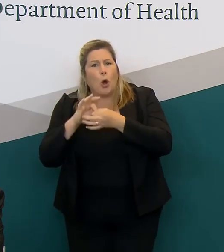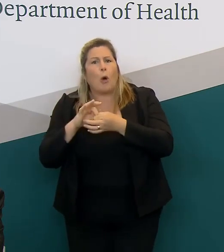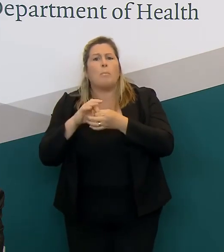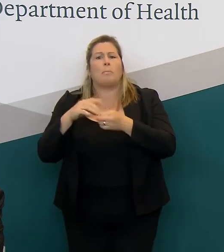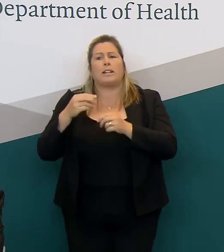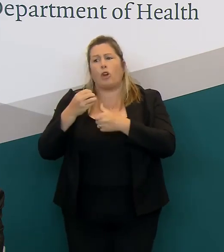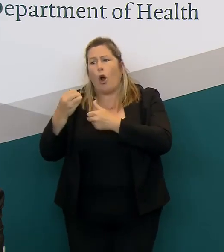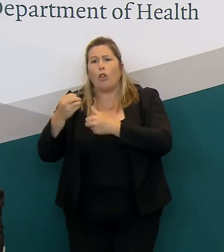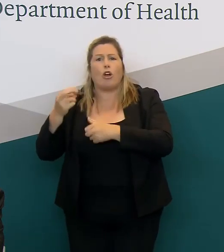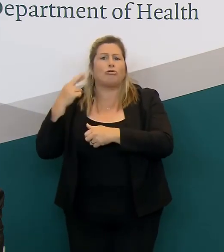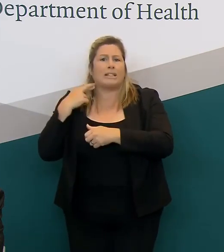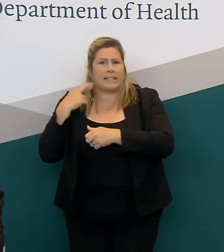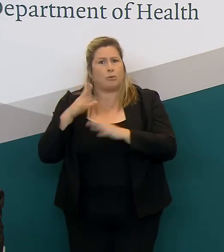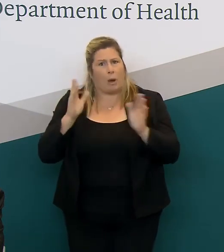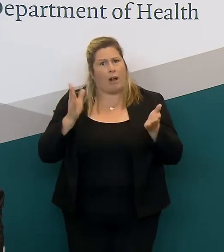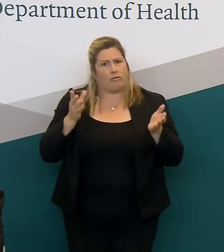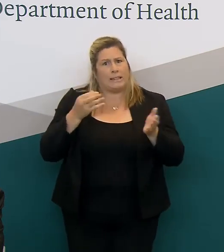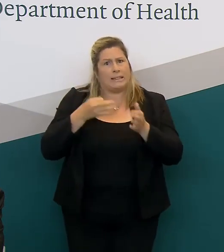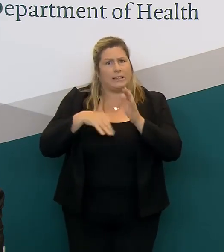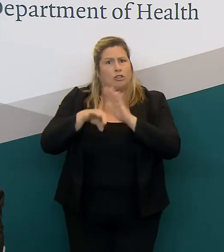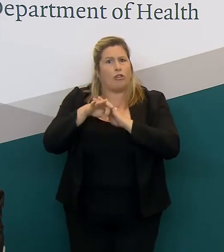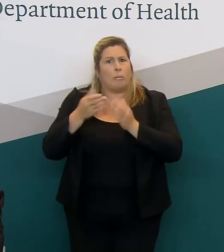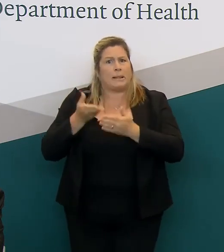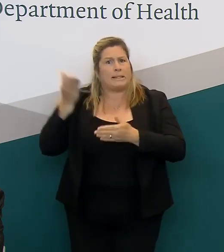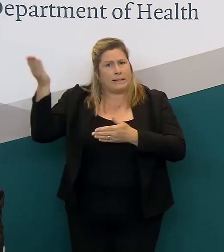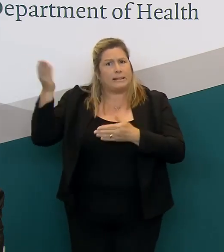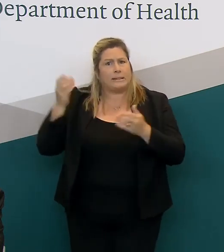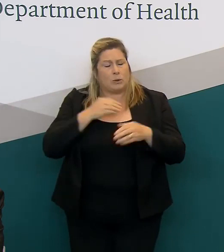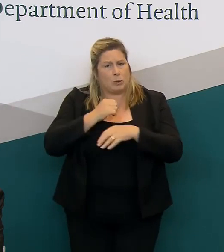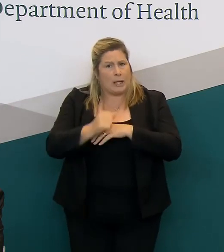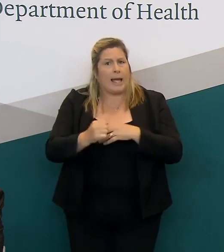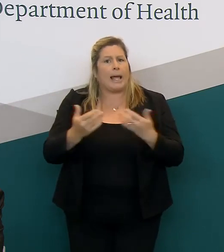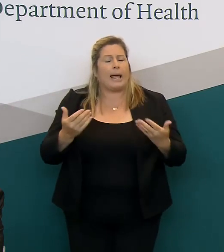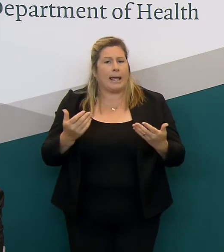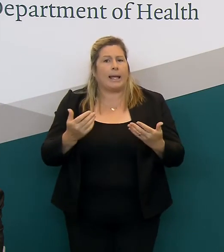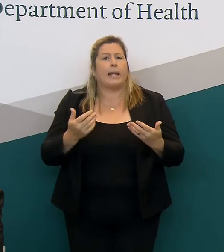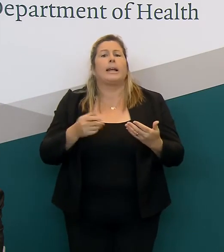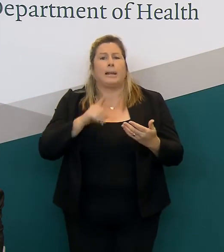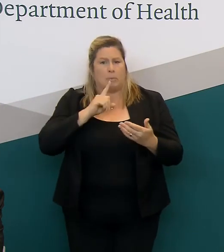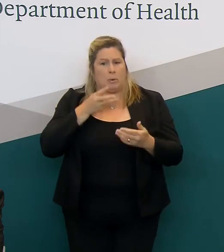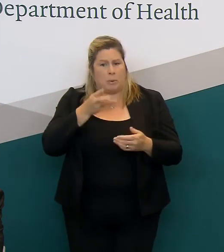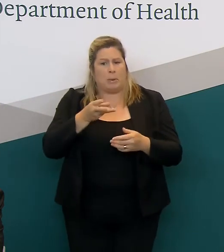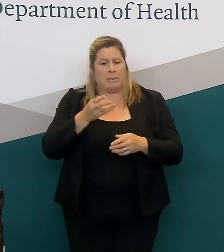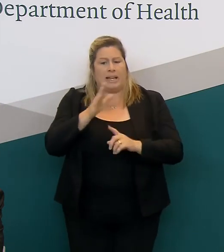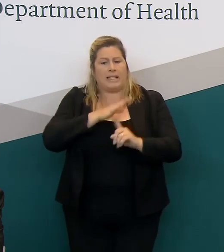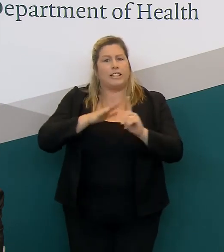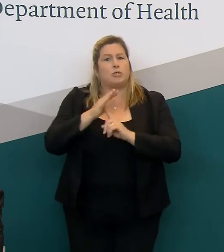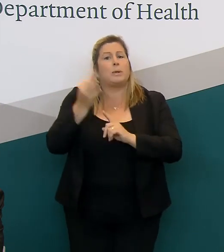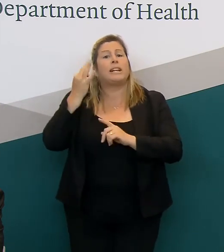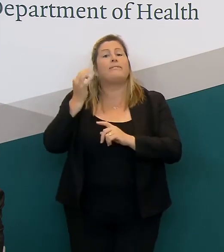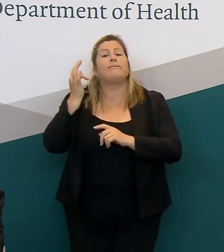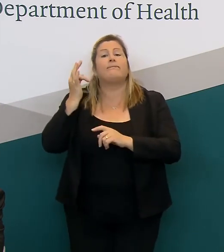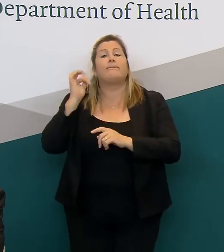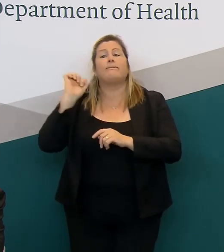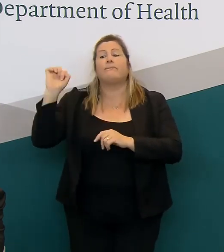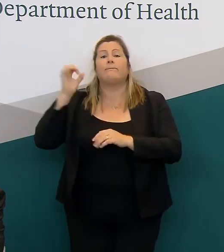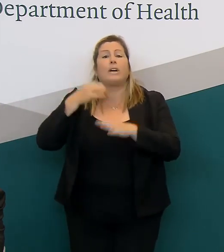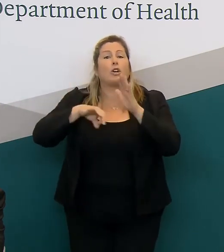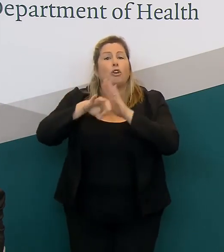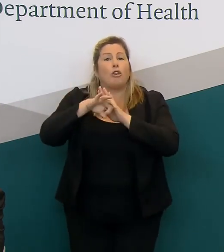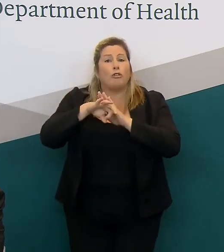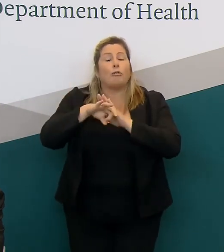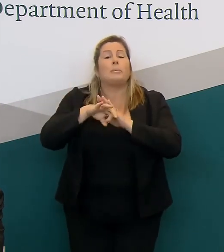of the advice and guidance we've given to government today. And we will be in a position, if government